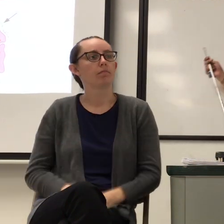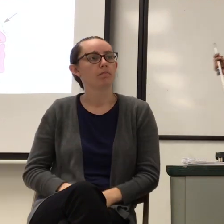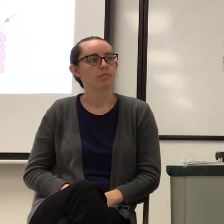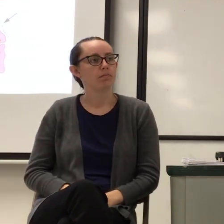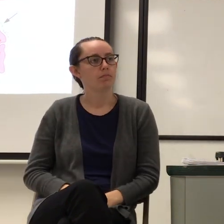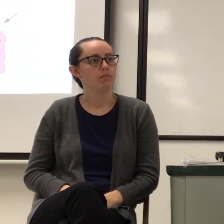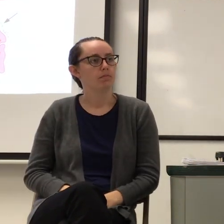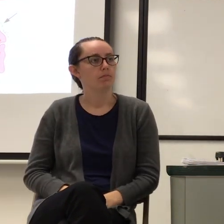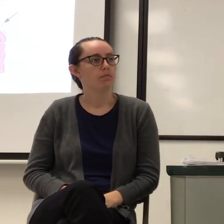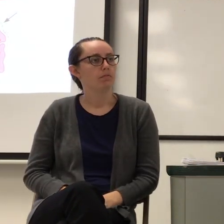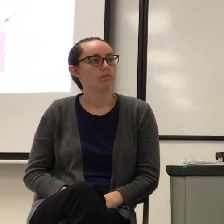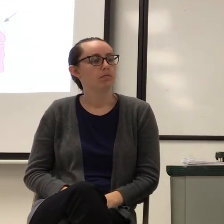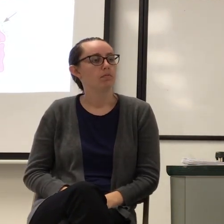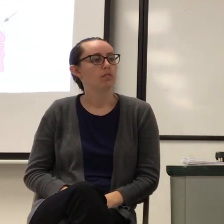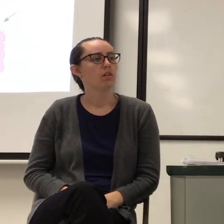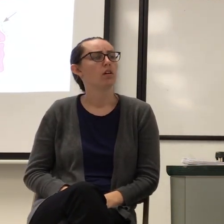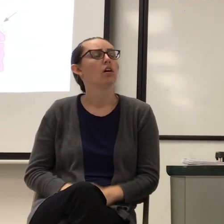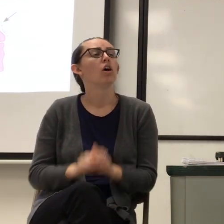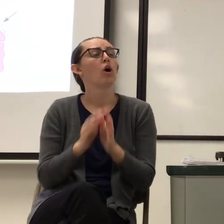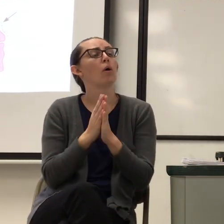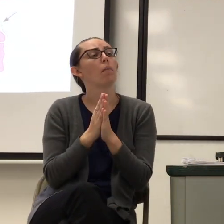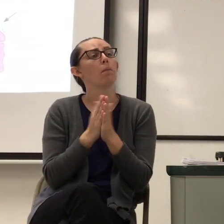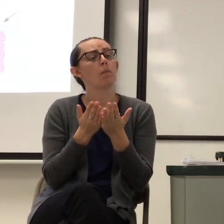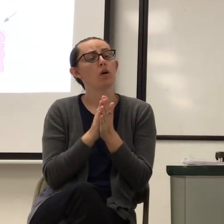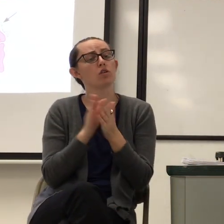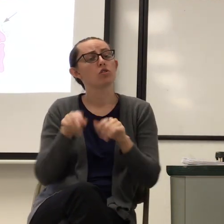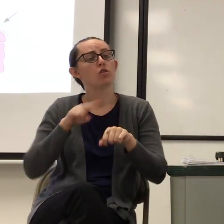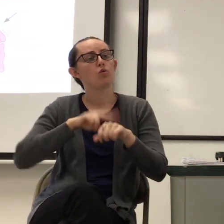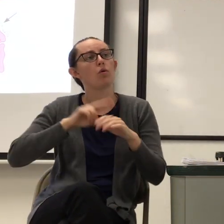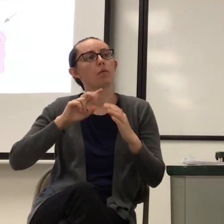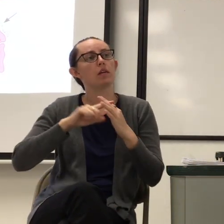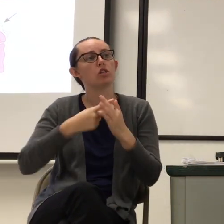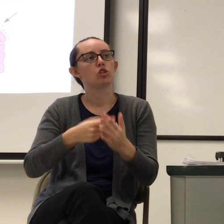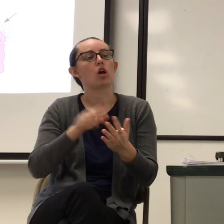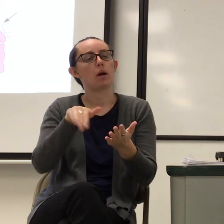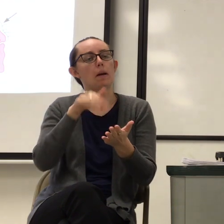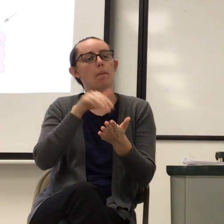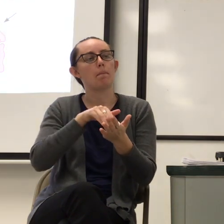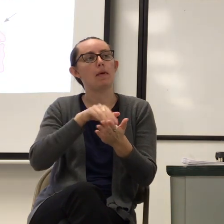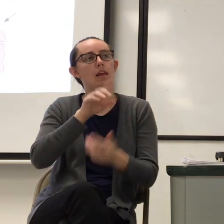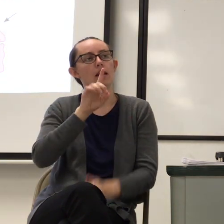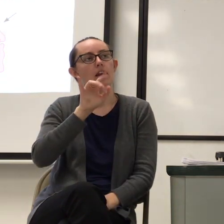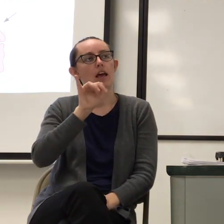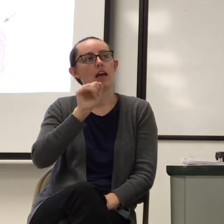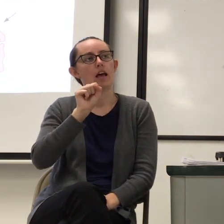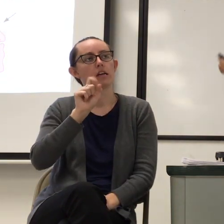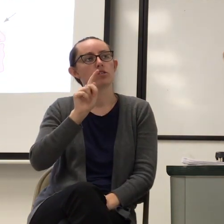Books usually start at mid diastole as a starting point.